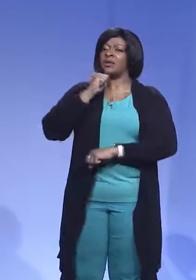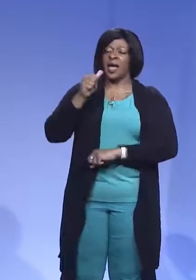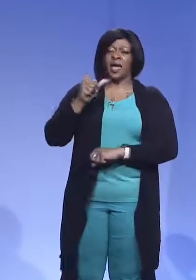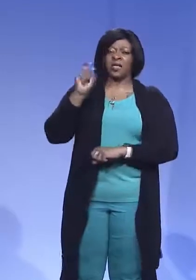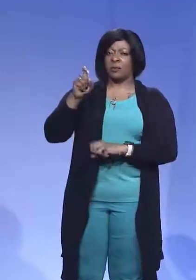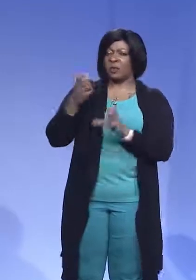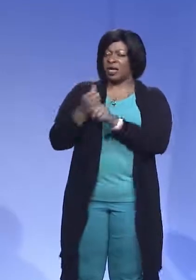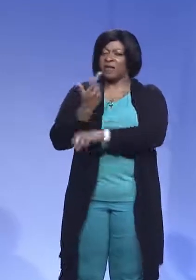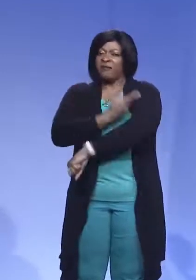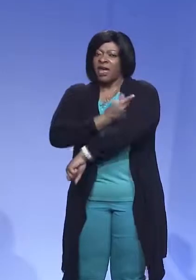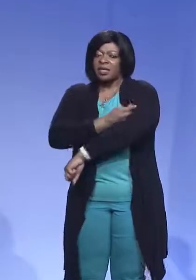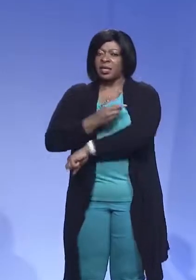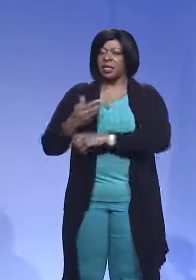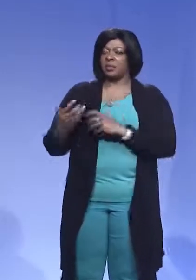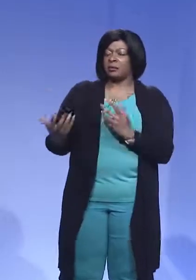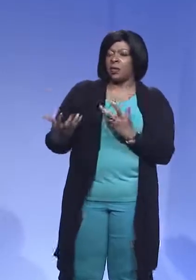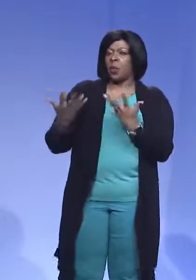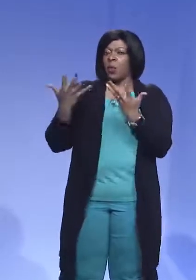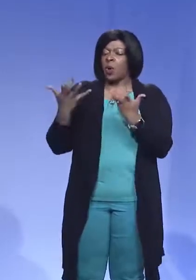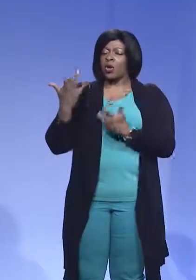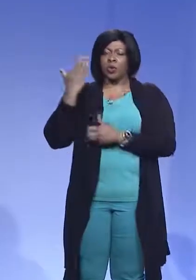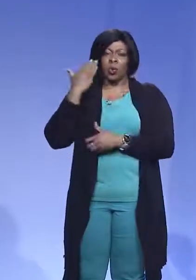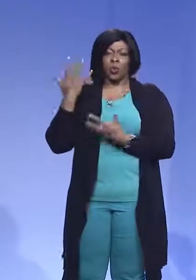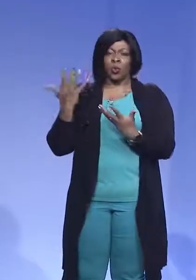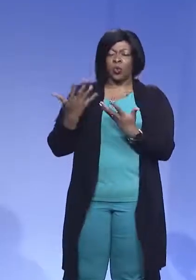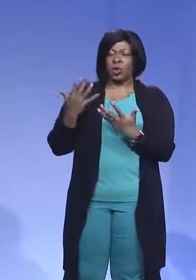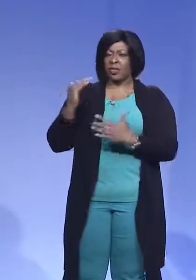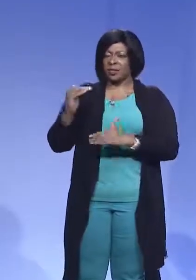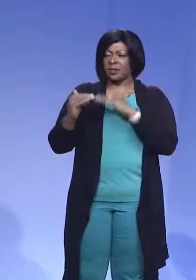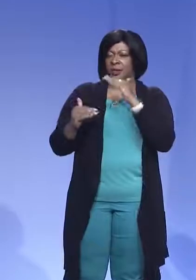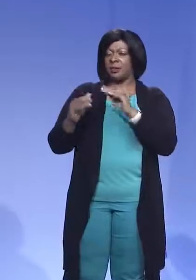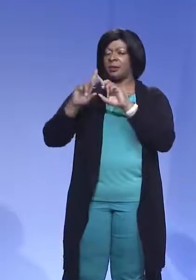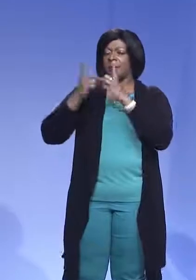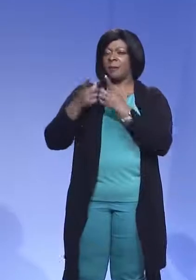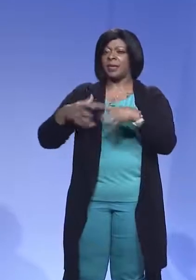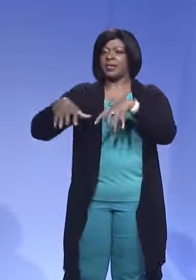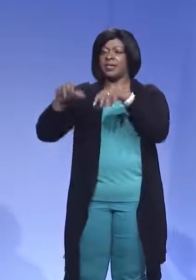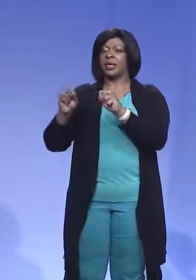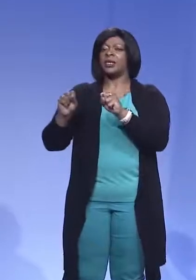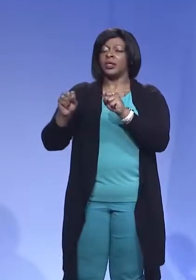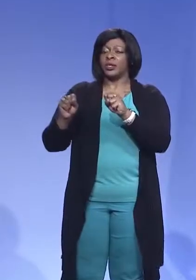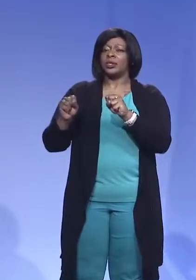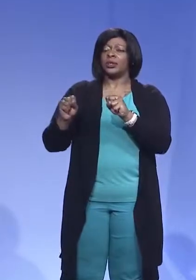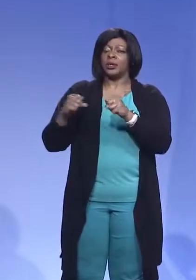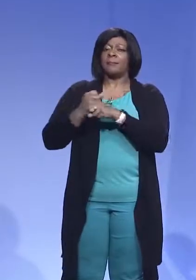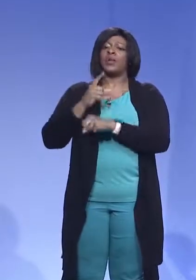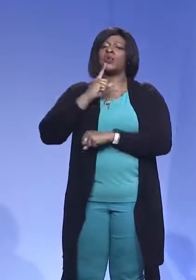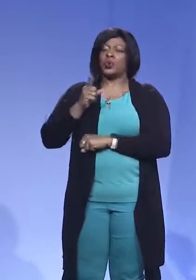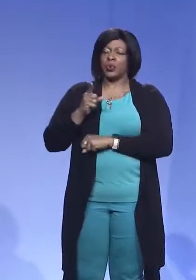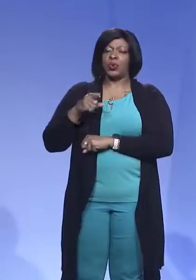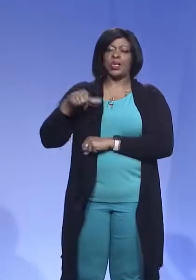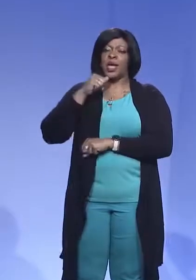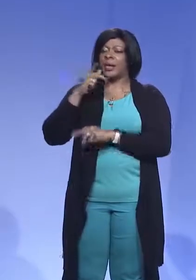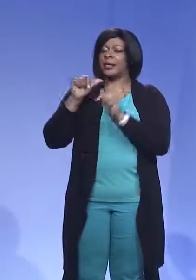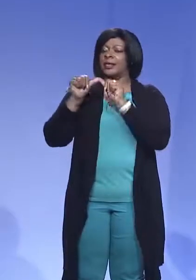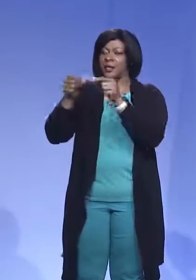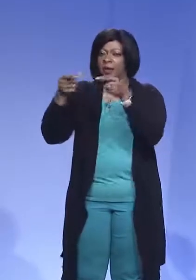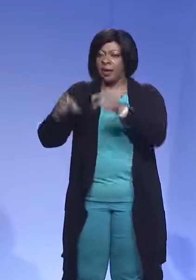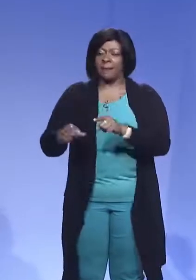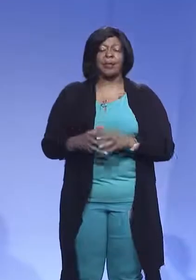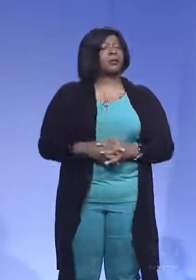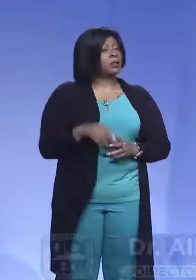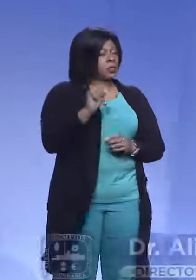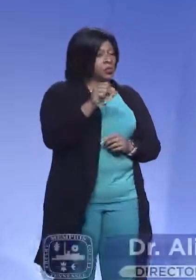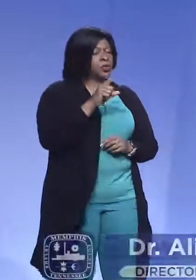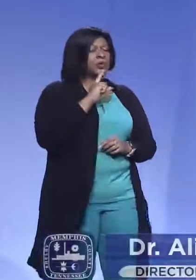supposed to get vaccinated. Just wanted to know what steps the department is taking to make sure that doesn't keep happening. Sure.